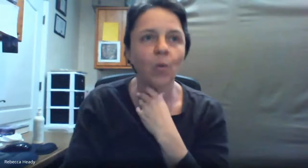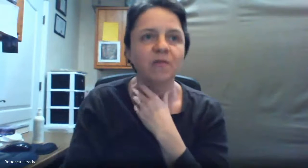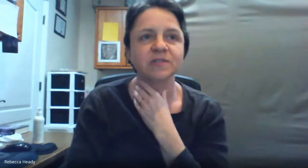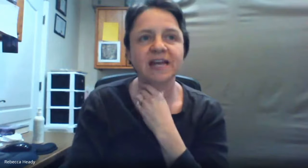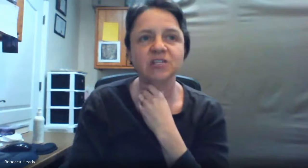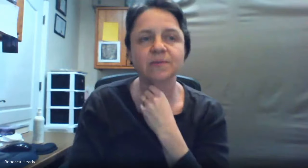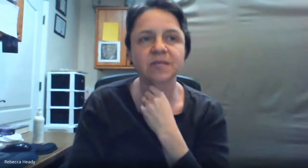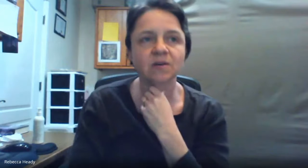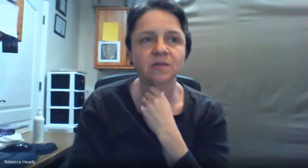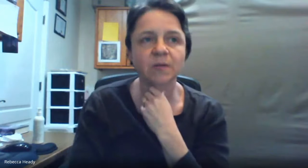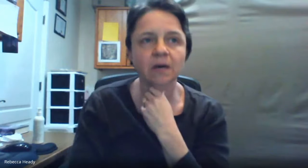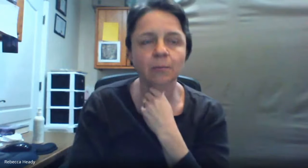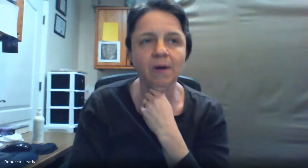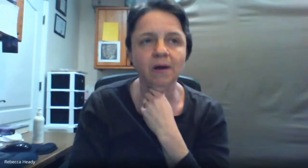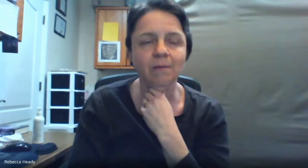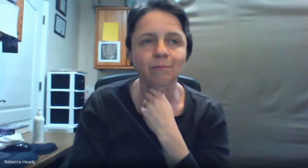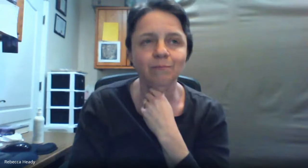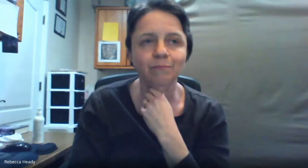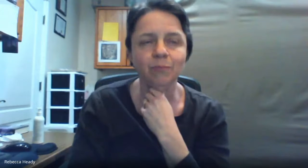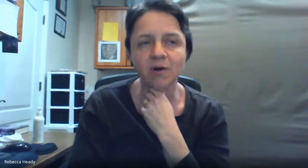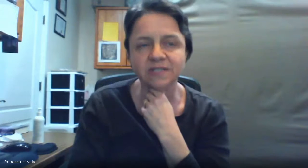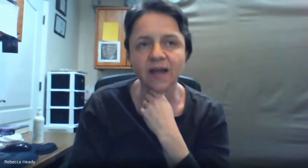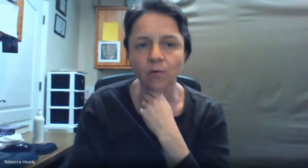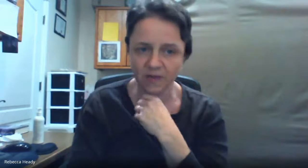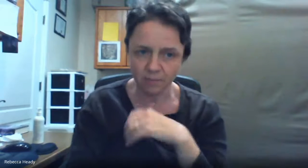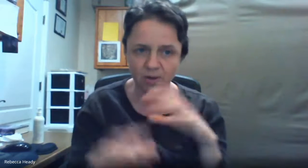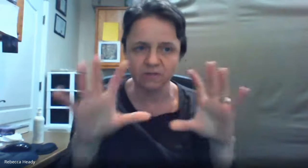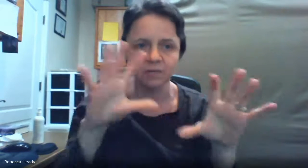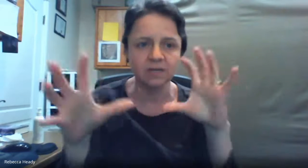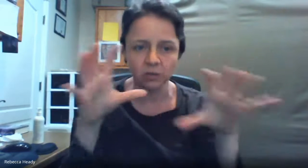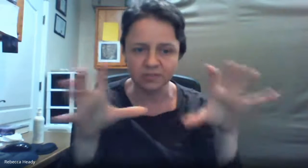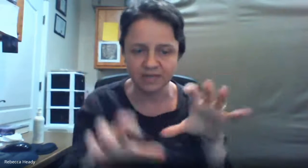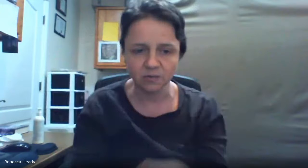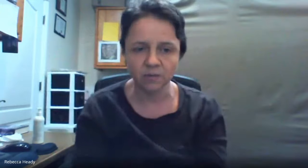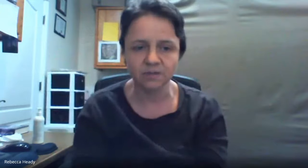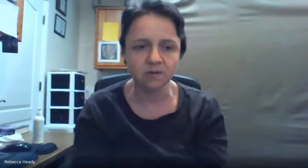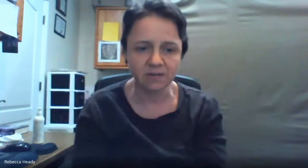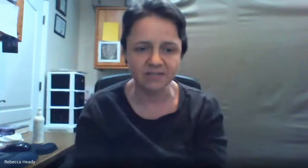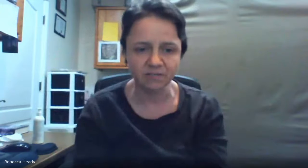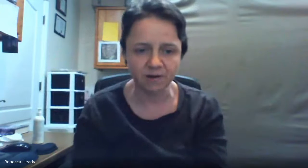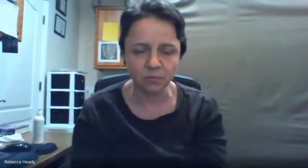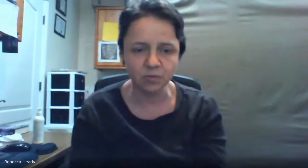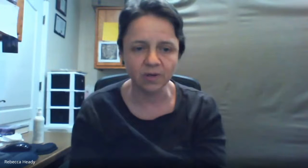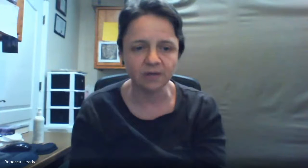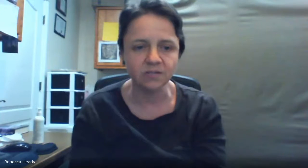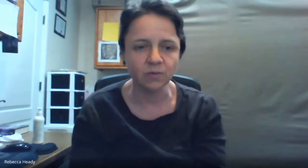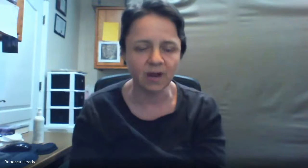where those hand shapes can also become part of a sign, or they can also be used as what's classifiers, which we'll get into, and I